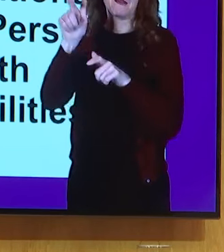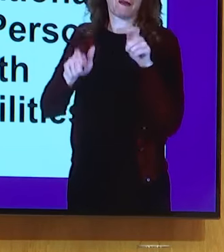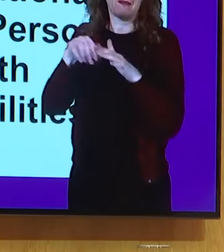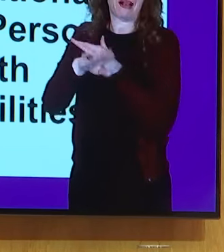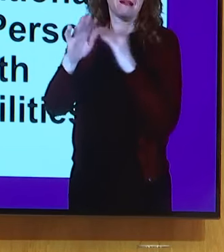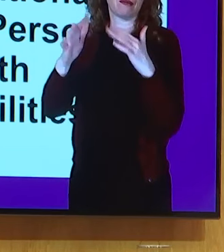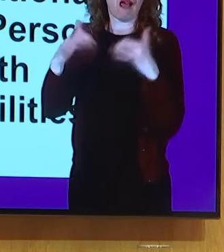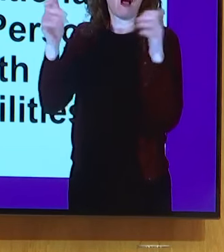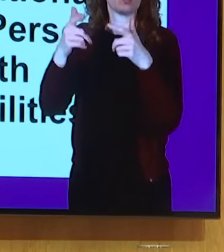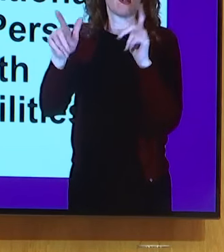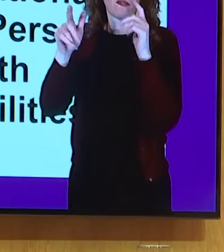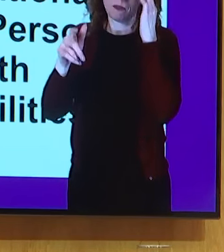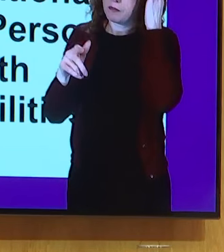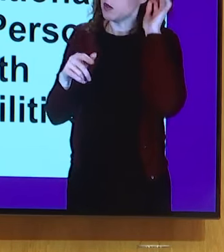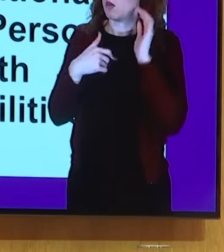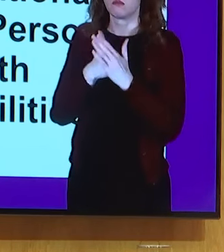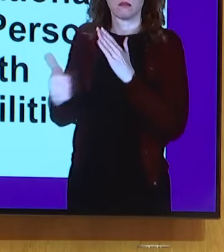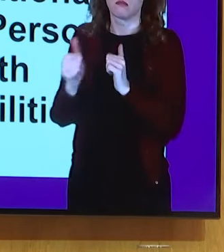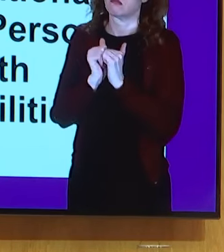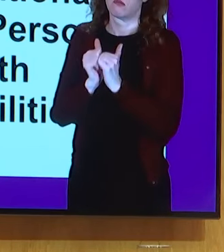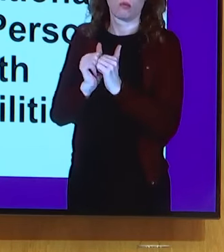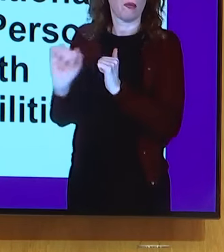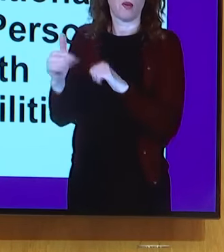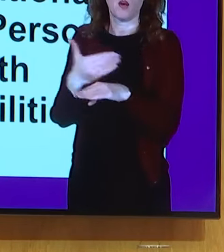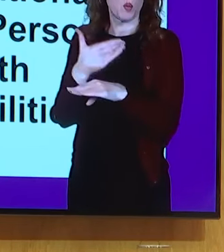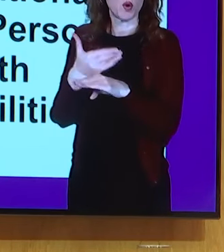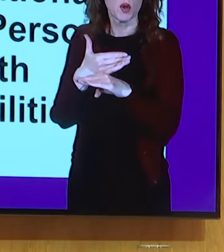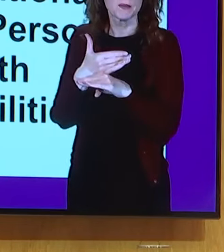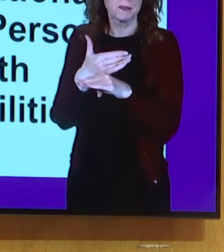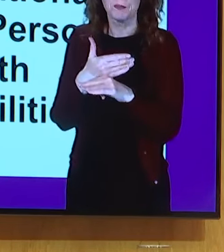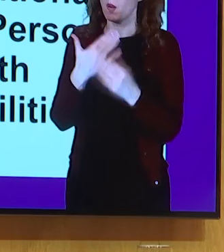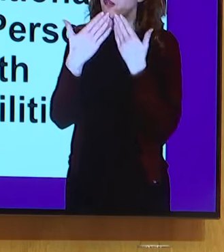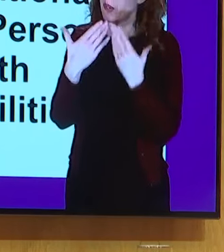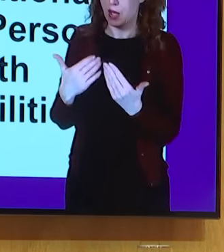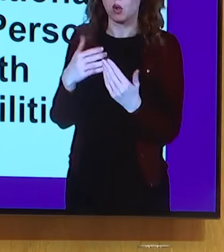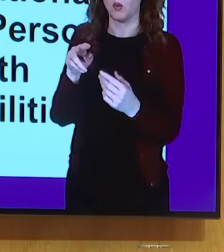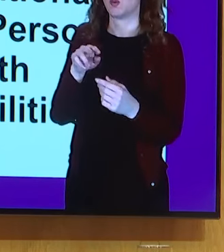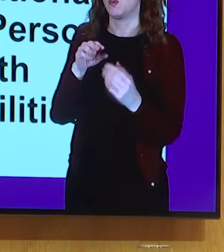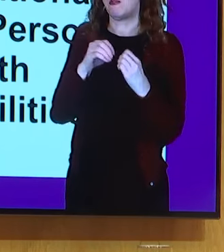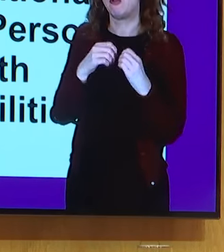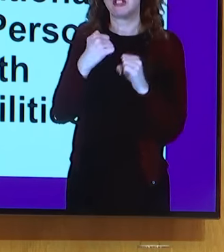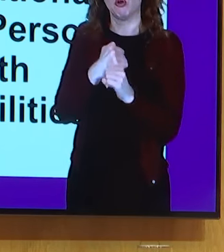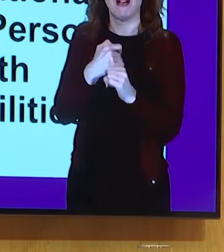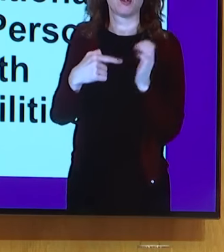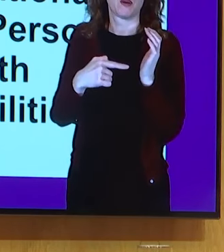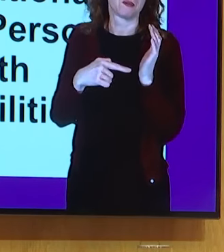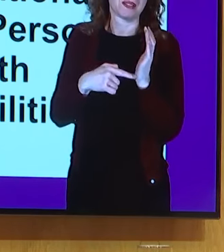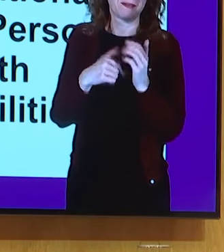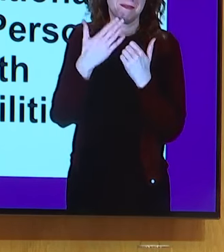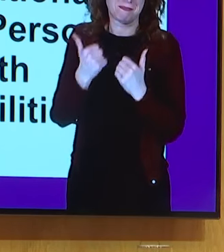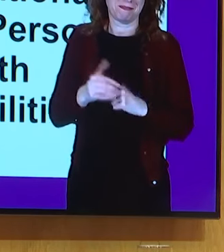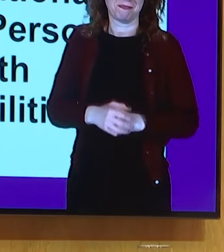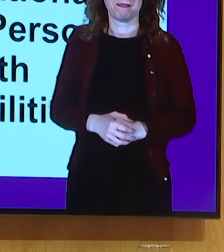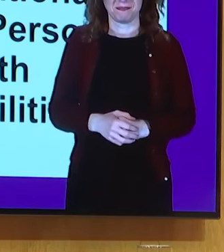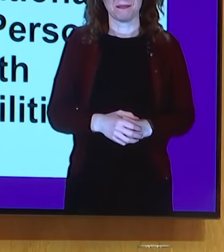And so we will be forever grateful for the work that they do there. So thank you, Baroness Gray Thompson, for everything that you do.